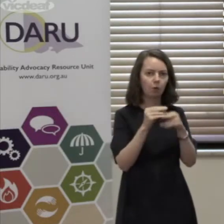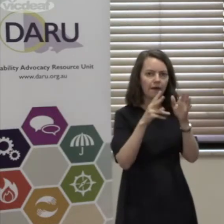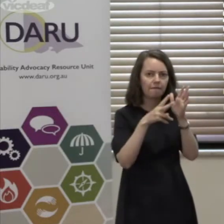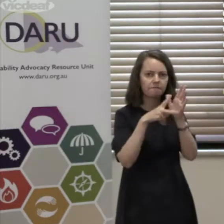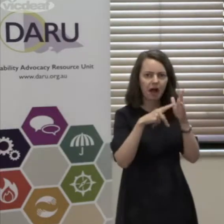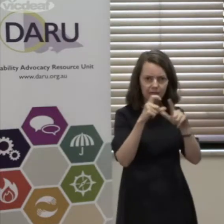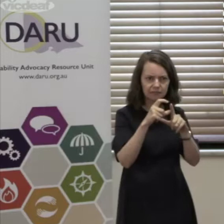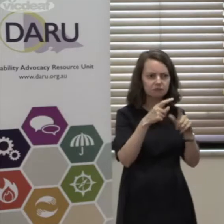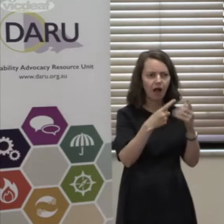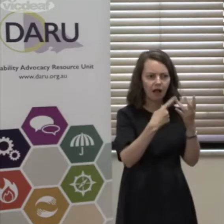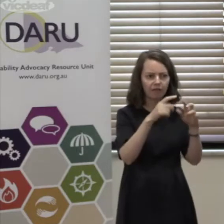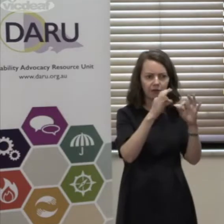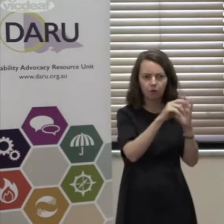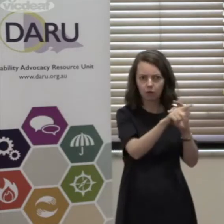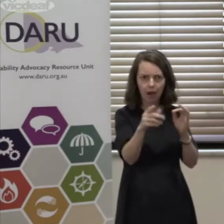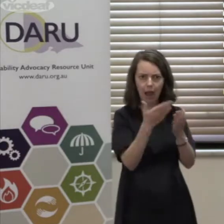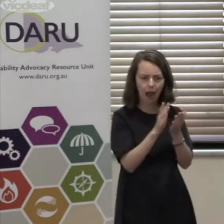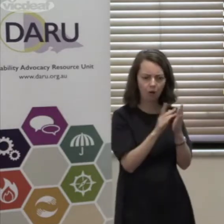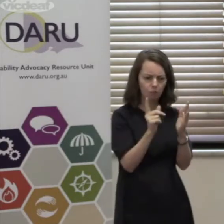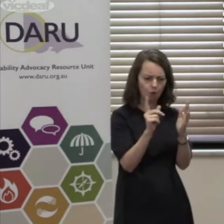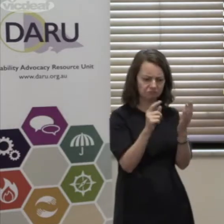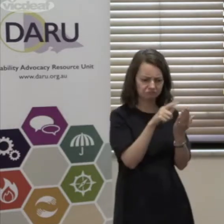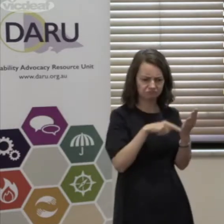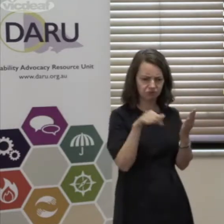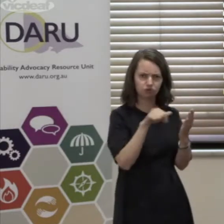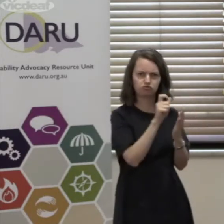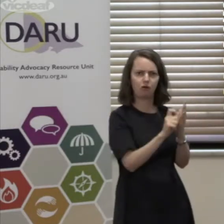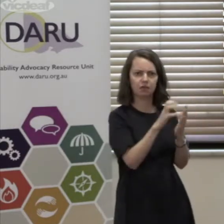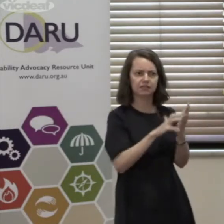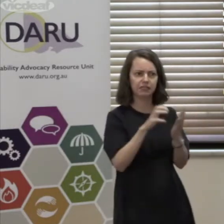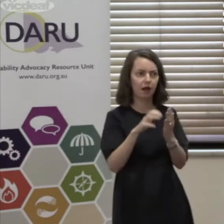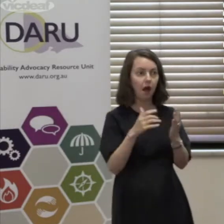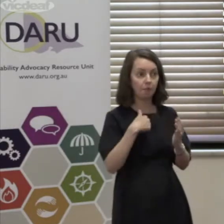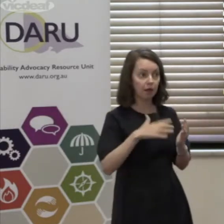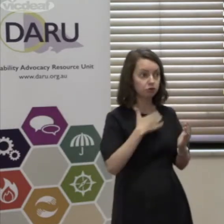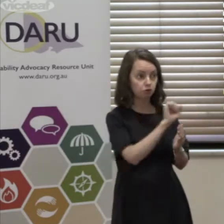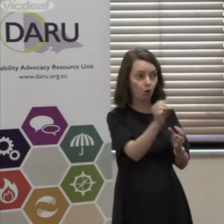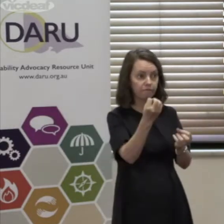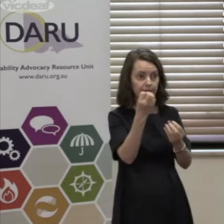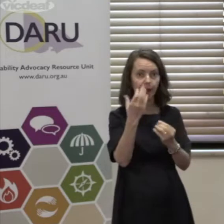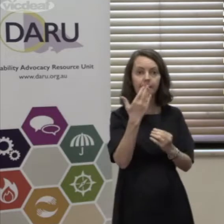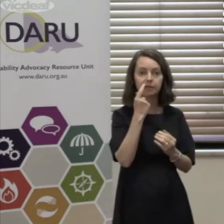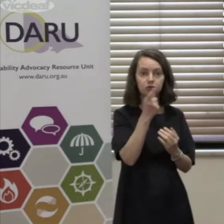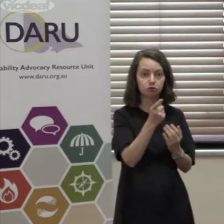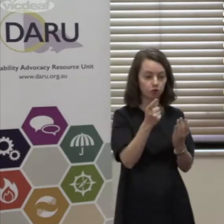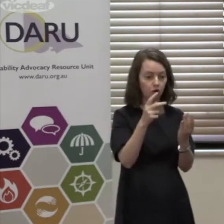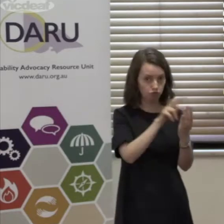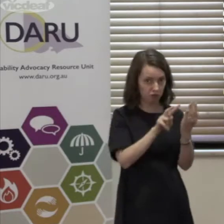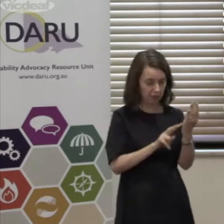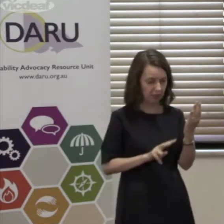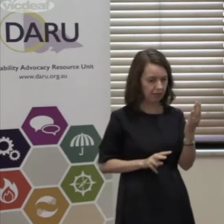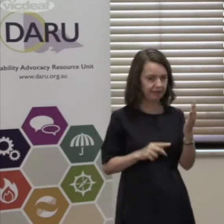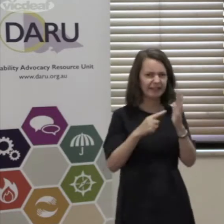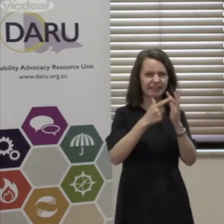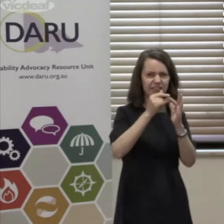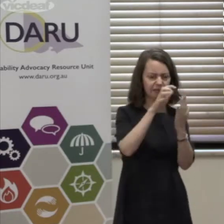to develop it. But we'd be really interested in your feedback, so I wanted to leave some of these here for you to write on.